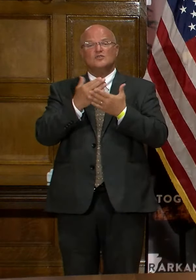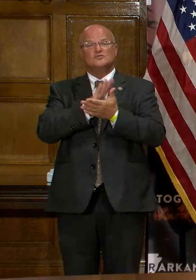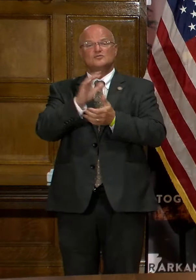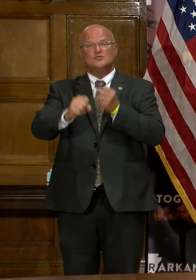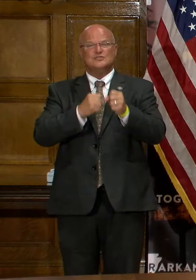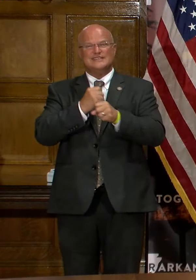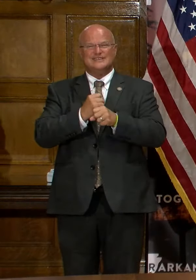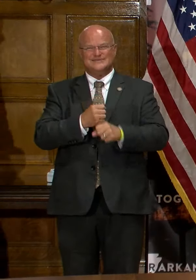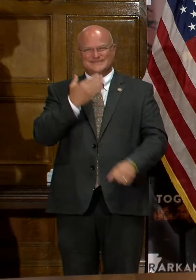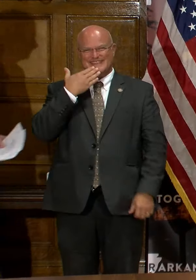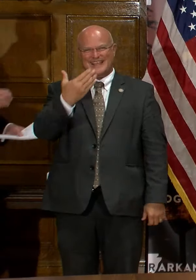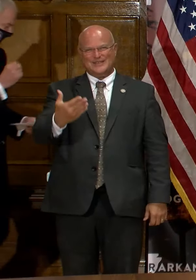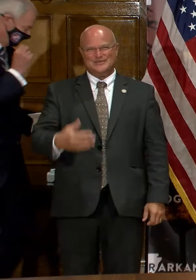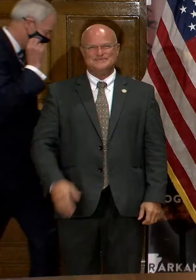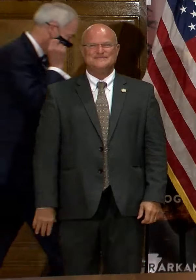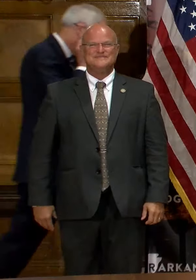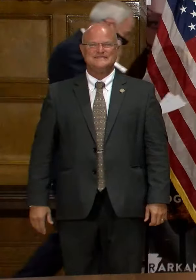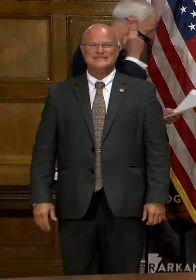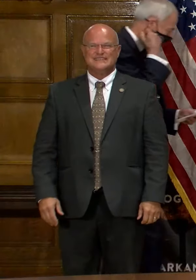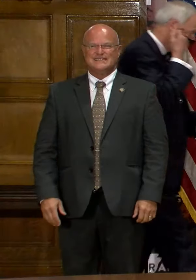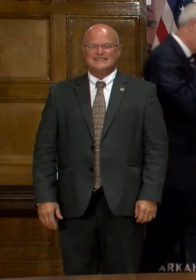year. Thank you.